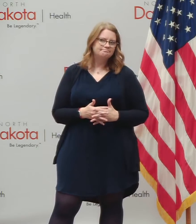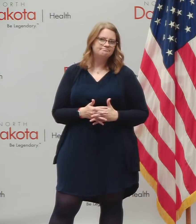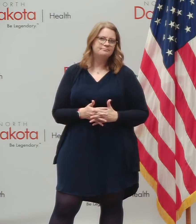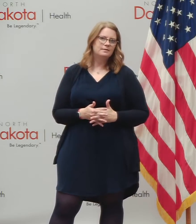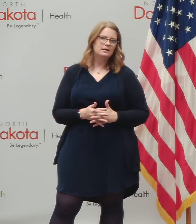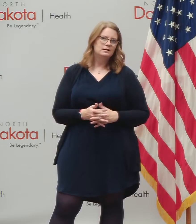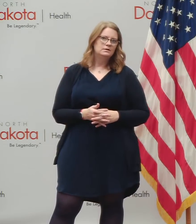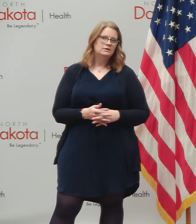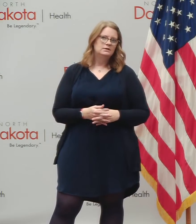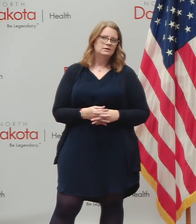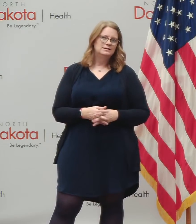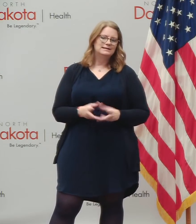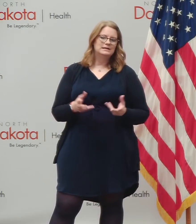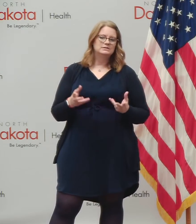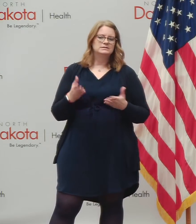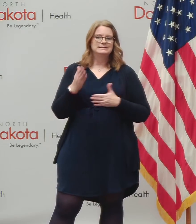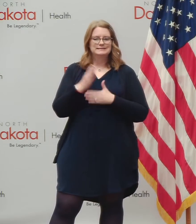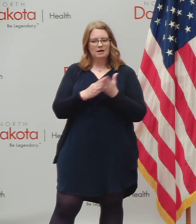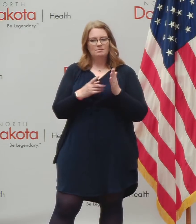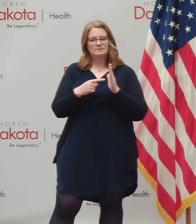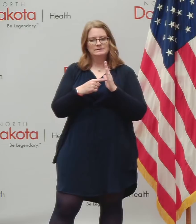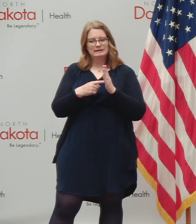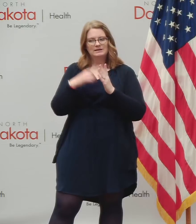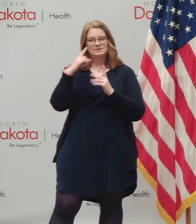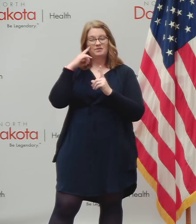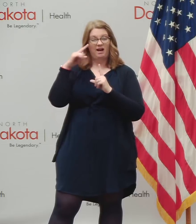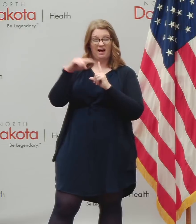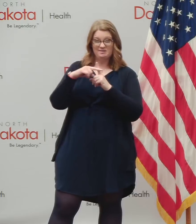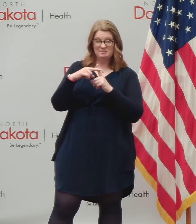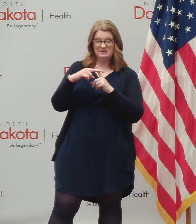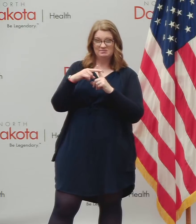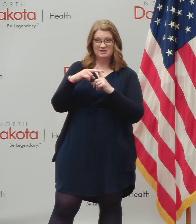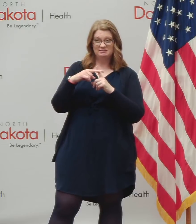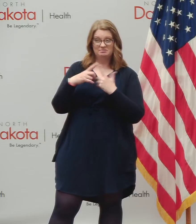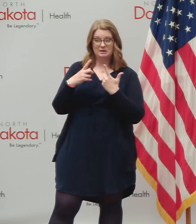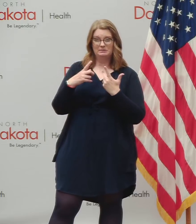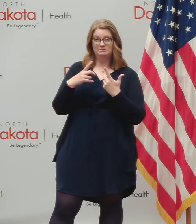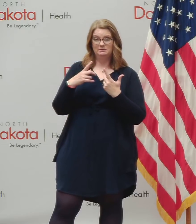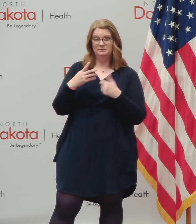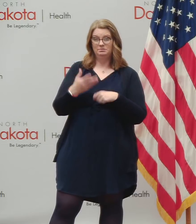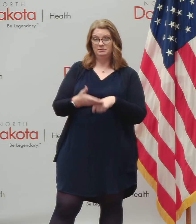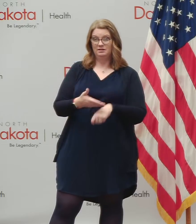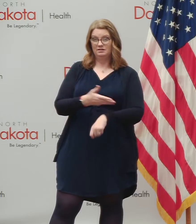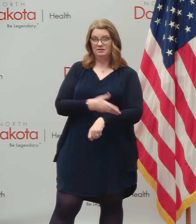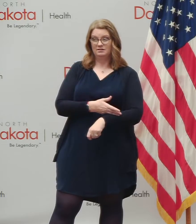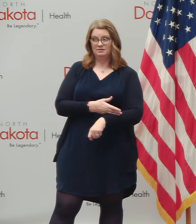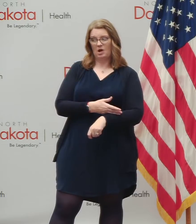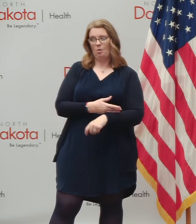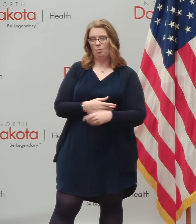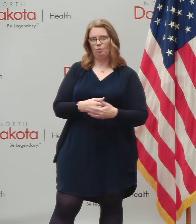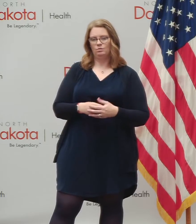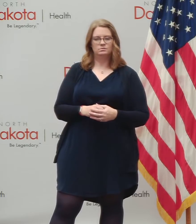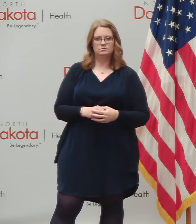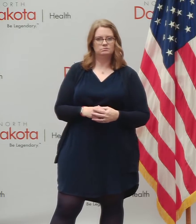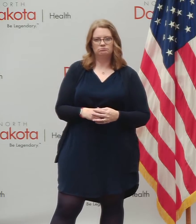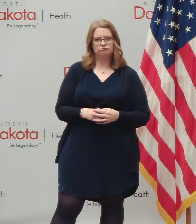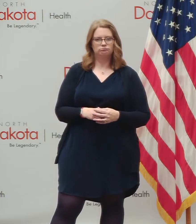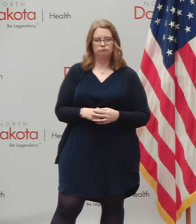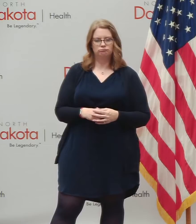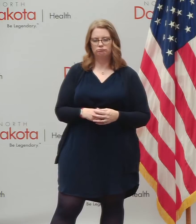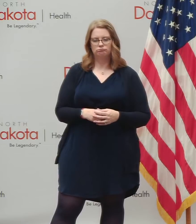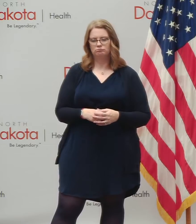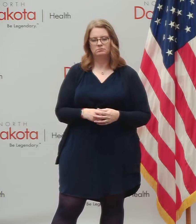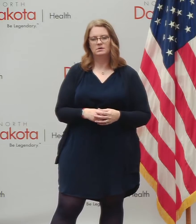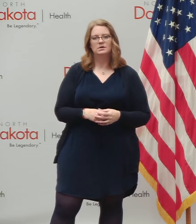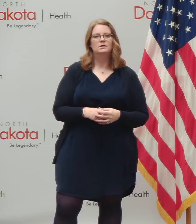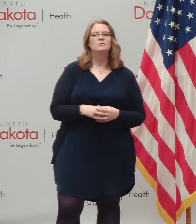There are signs of optimism, but I'm not going to say we've turned a corner yet, because I think we need to have more.